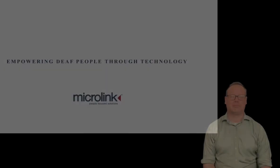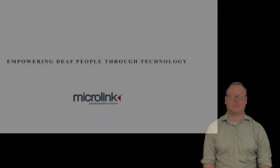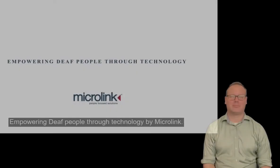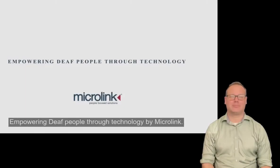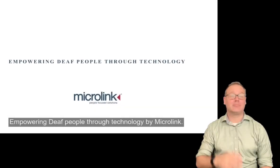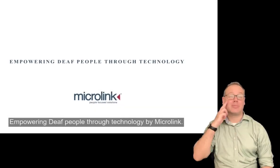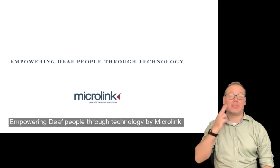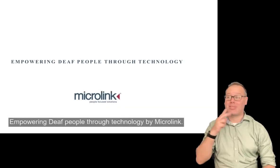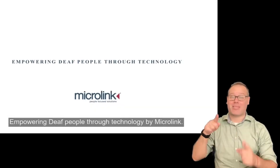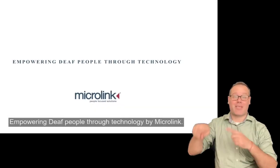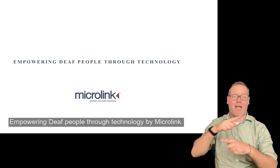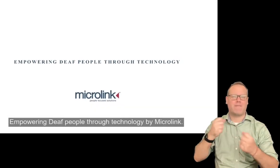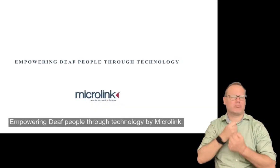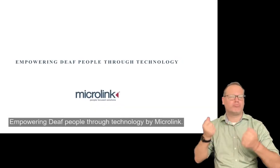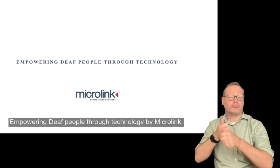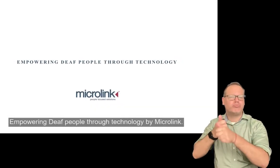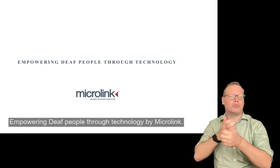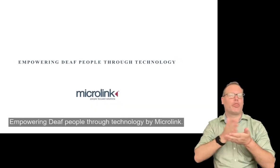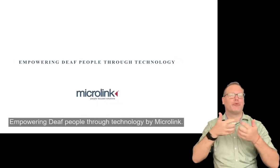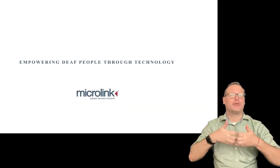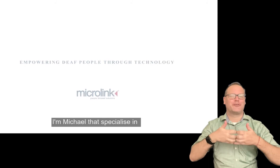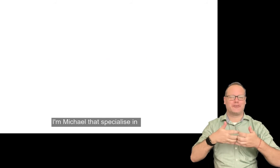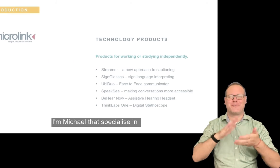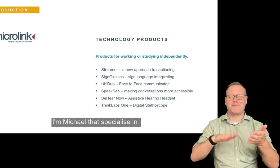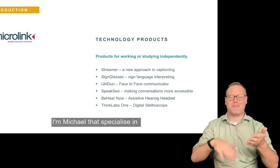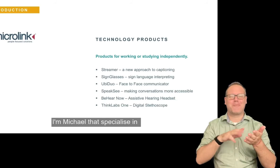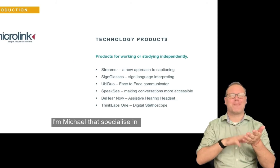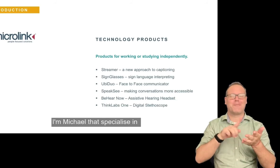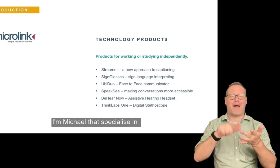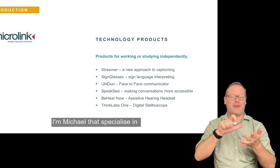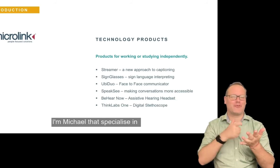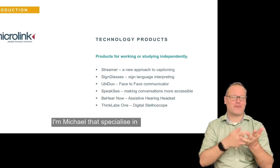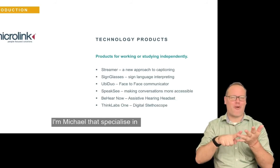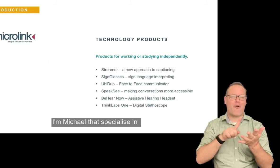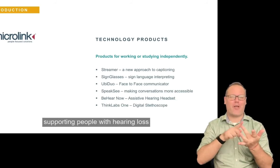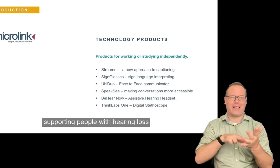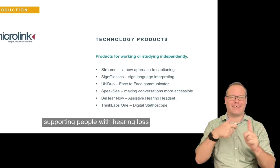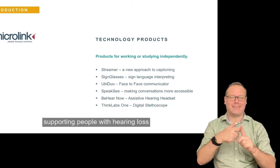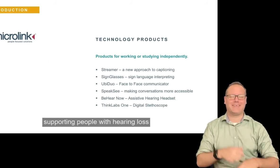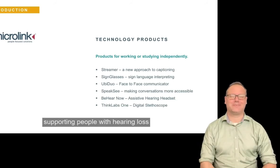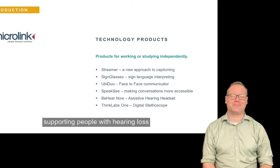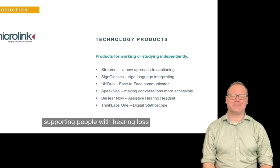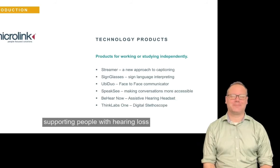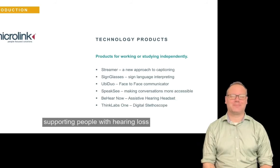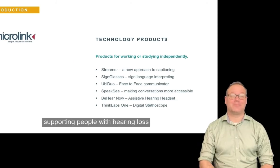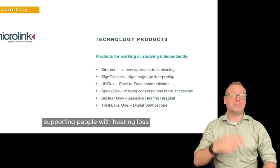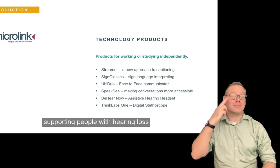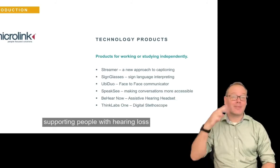Empowering Deaf People Through Technology by Michael Lind. I'm Michael, that specialises in supporting people with hearing loss, and I want to